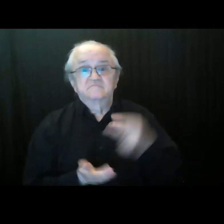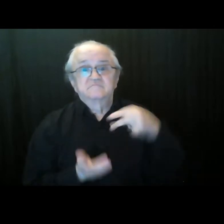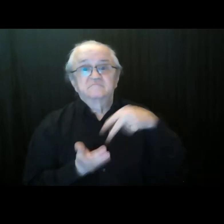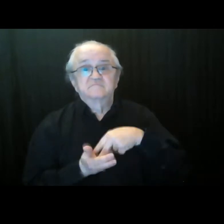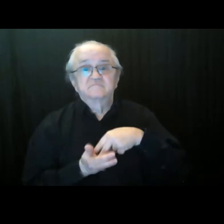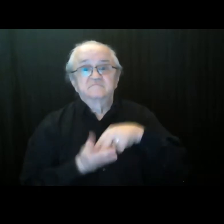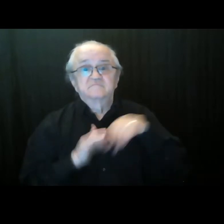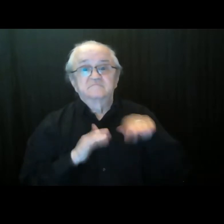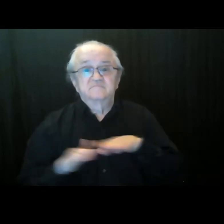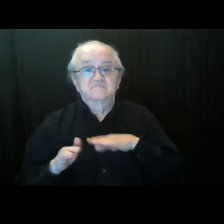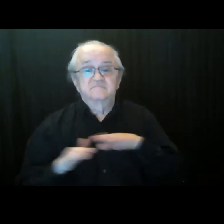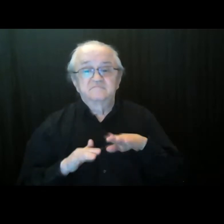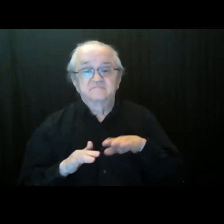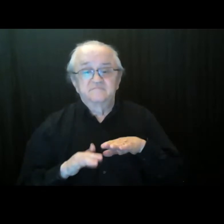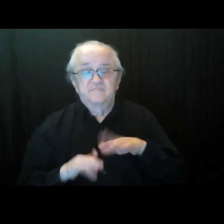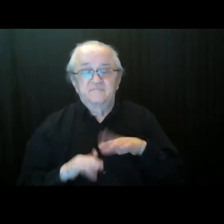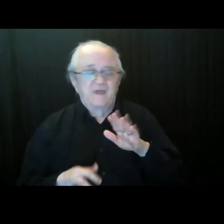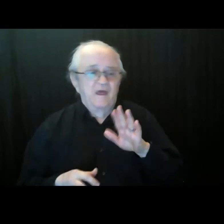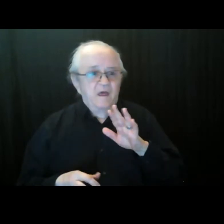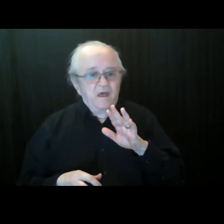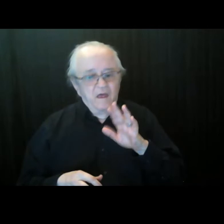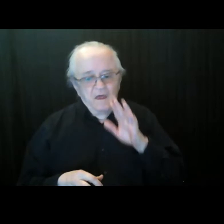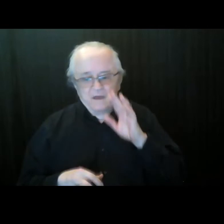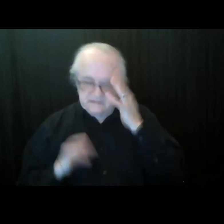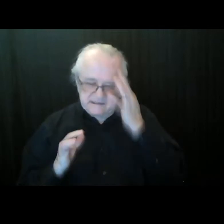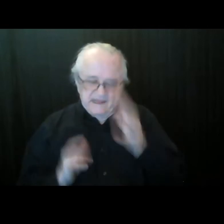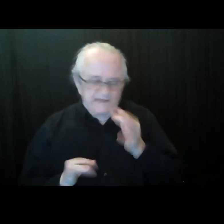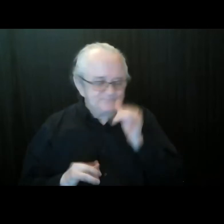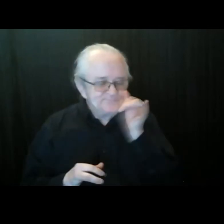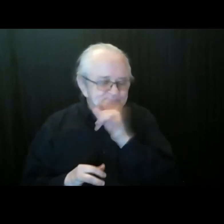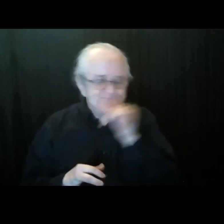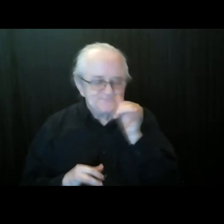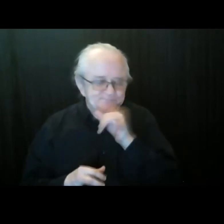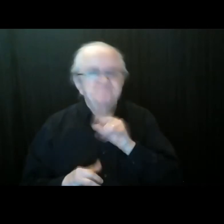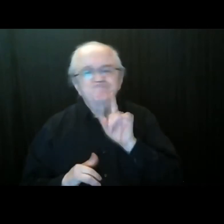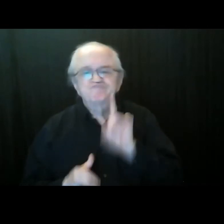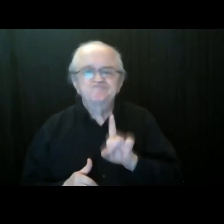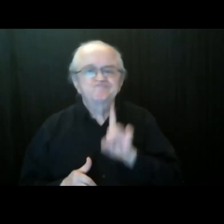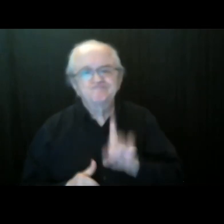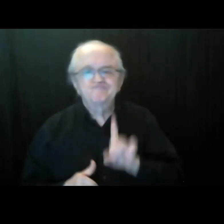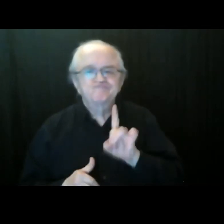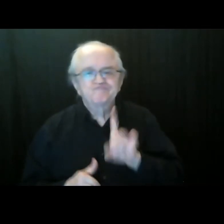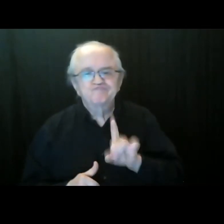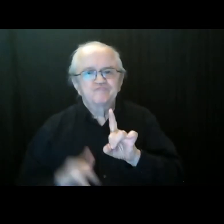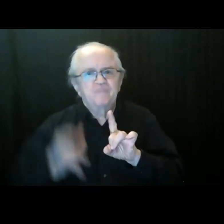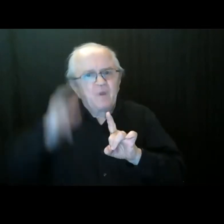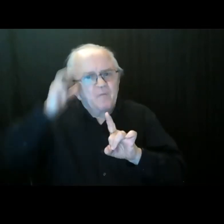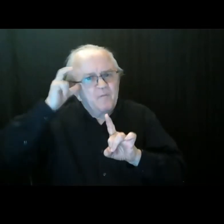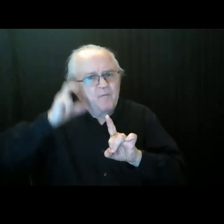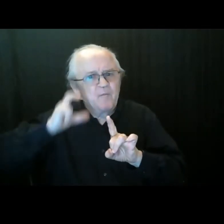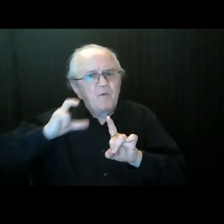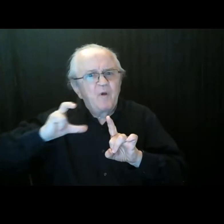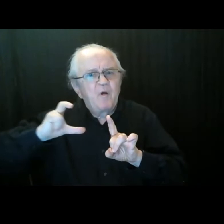He realized he was being ridiculous. He kept walking down the aisle, and at that moment, the moon came out from behind the